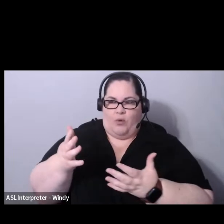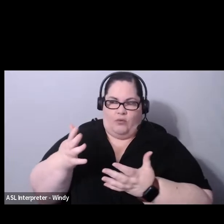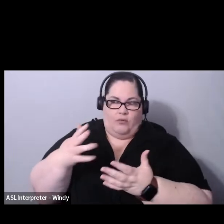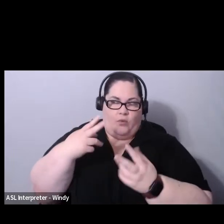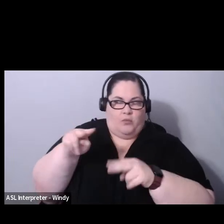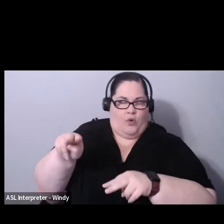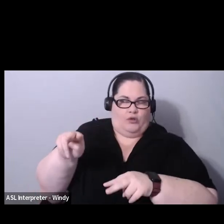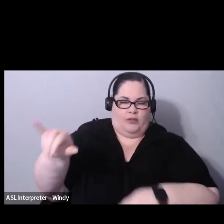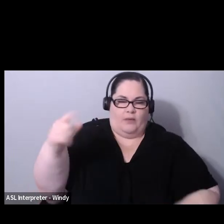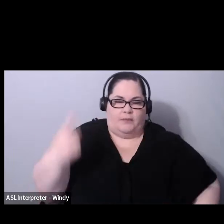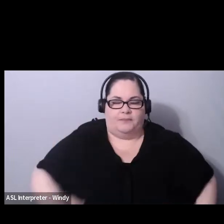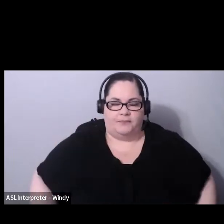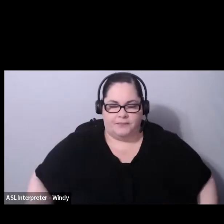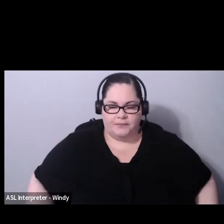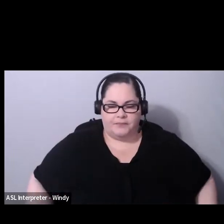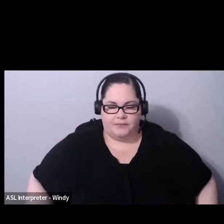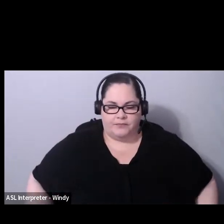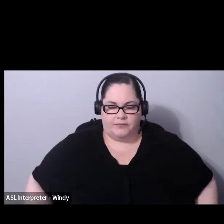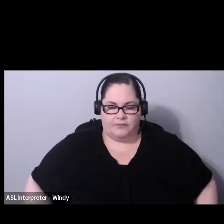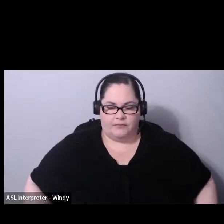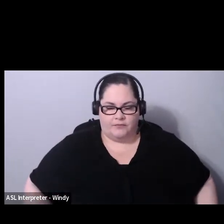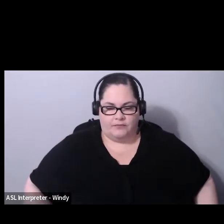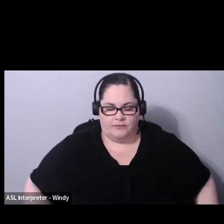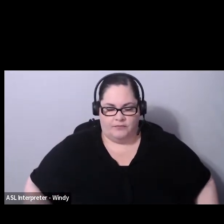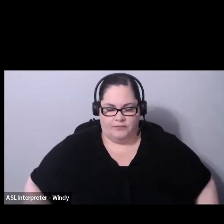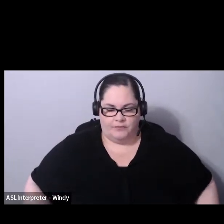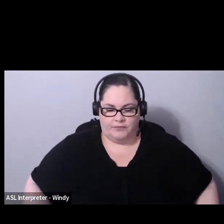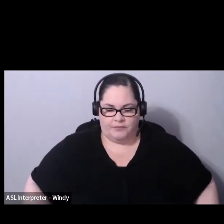Gotta think something else here.